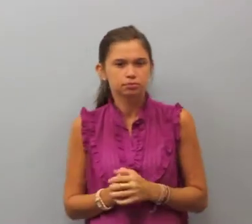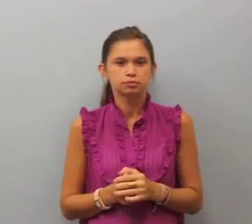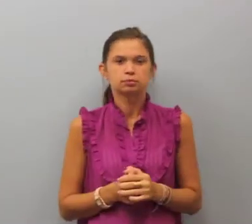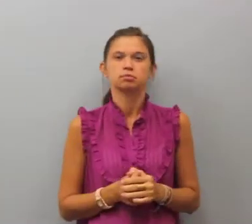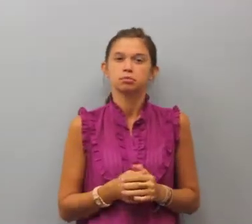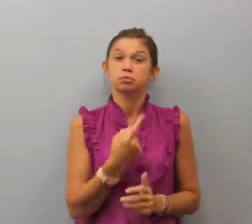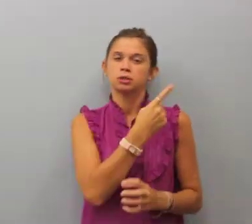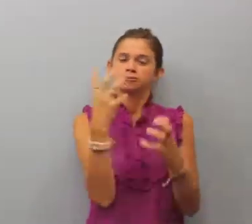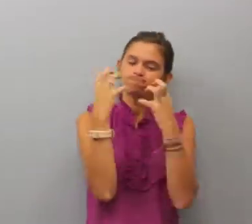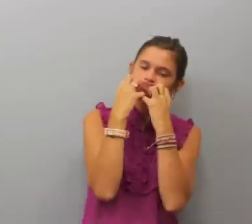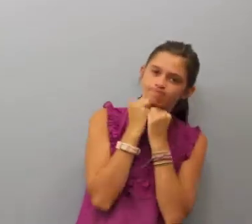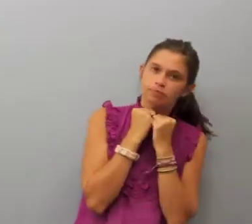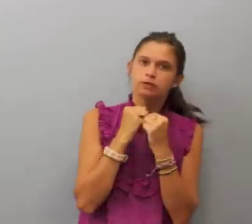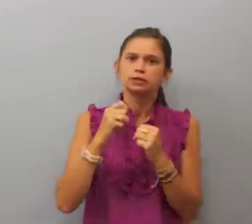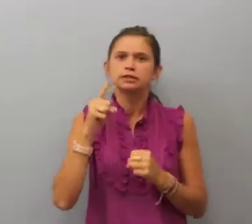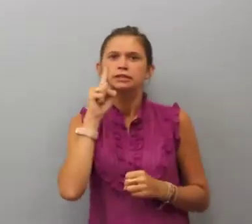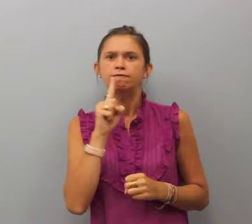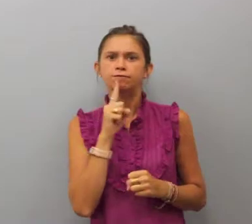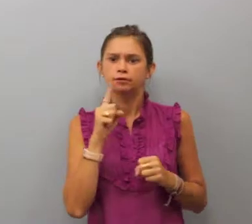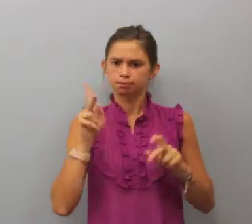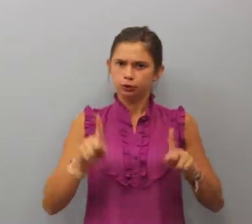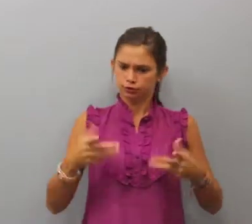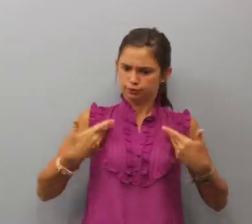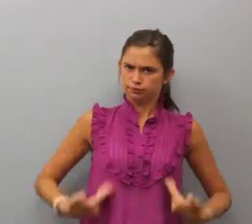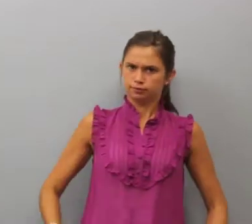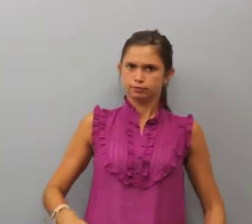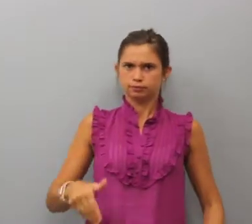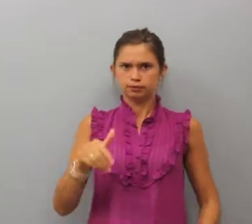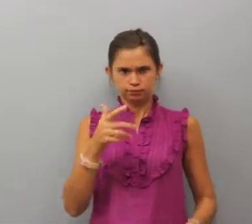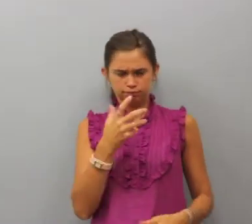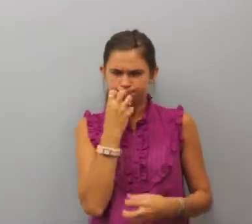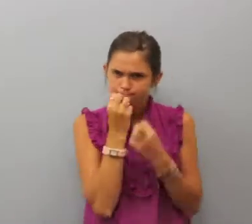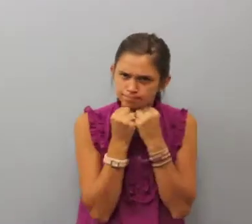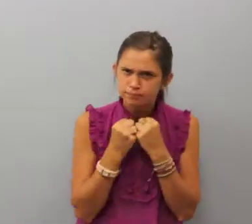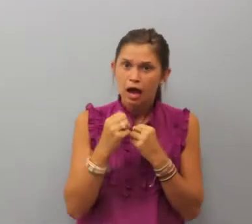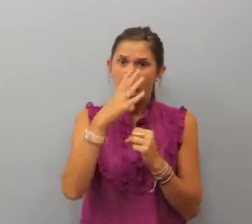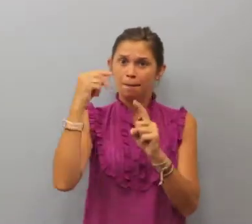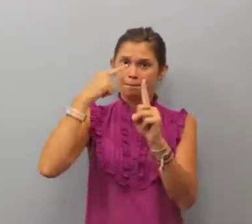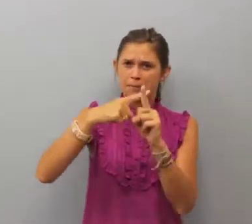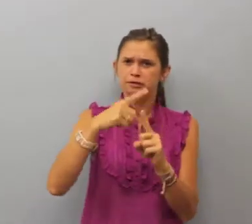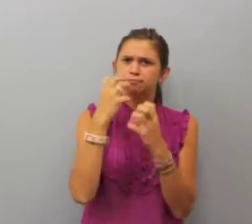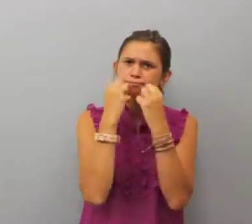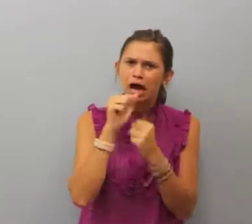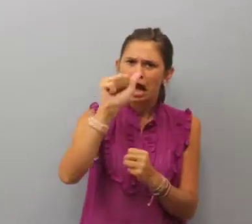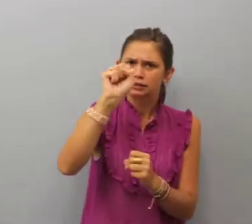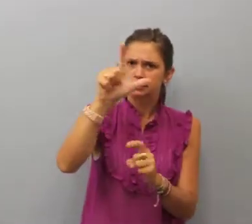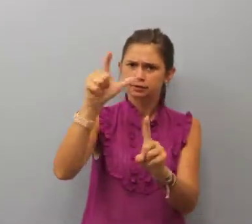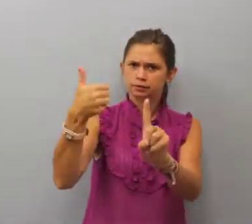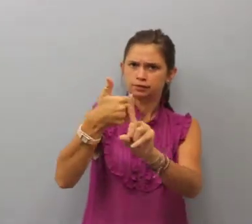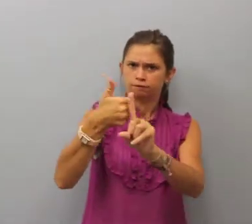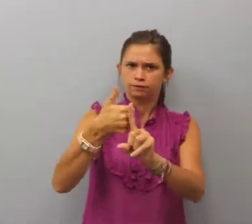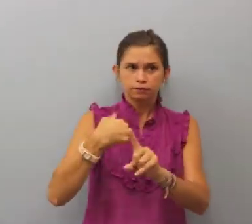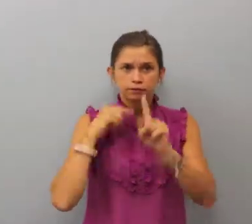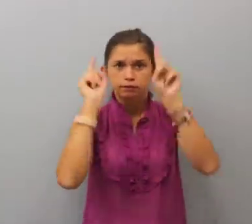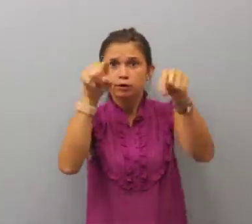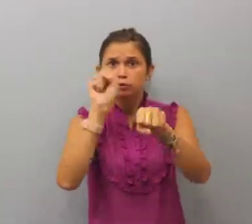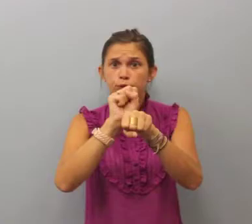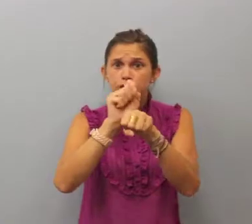what the influences were from the Learning Center, and he said just the fact that